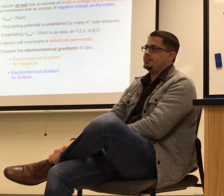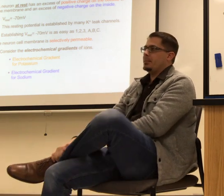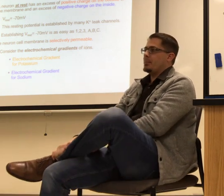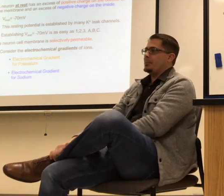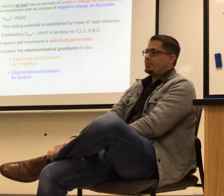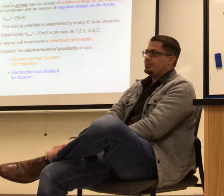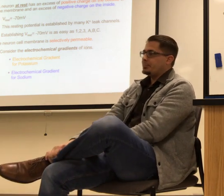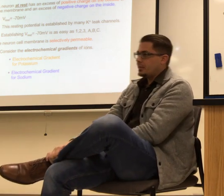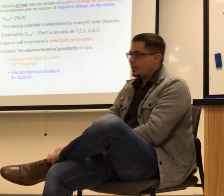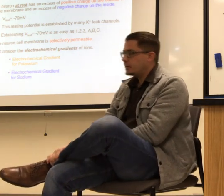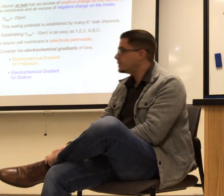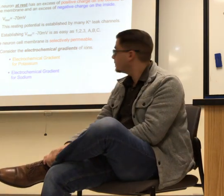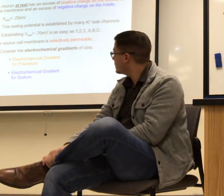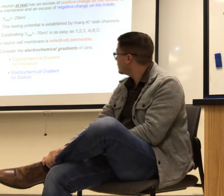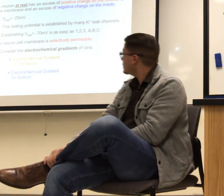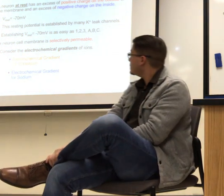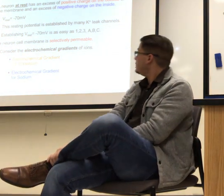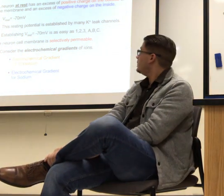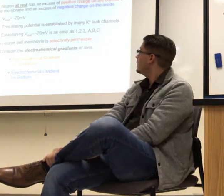Resting